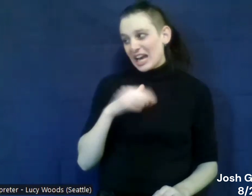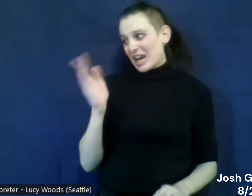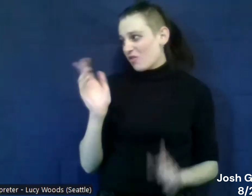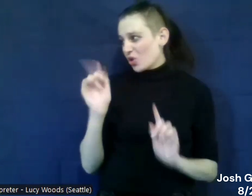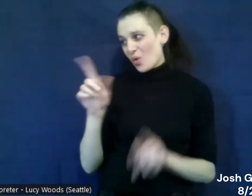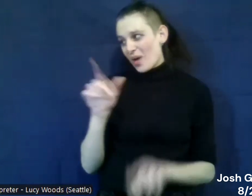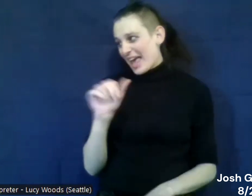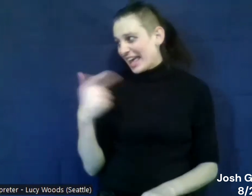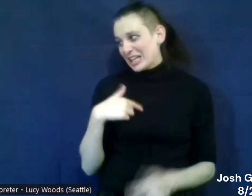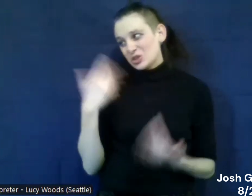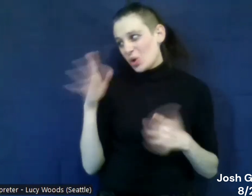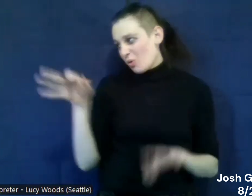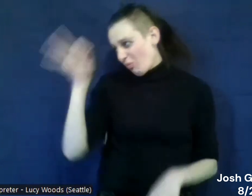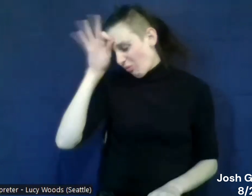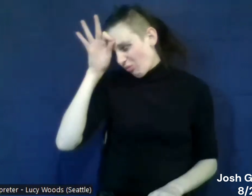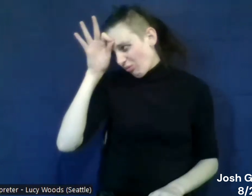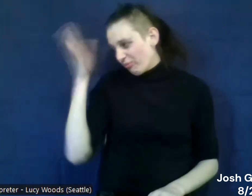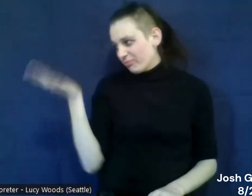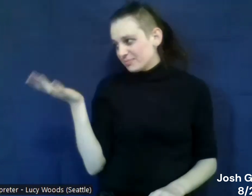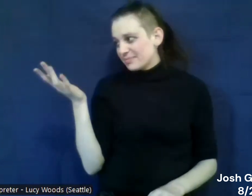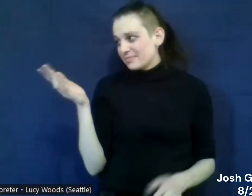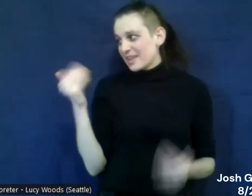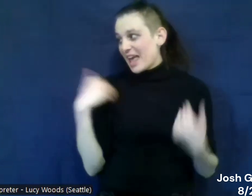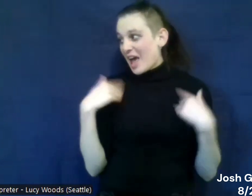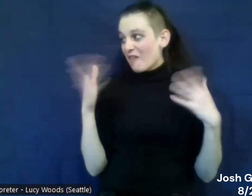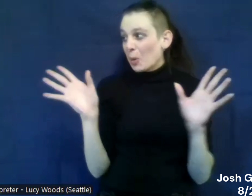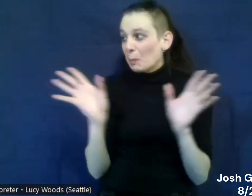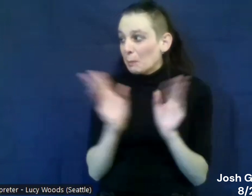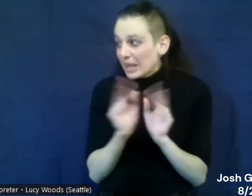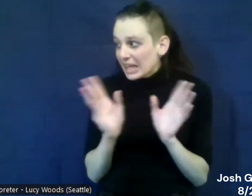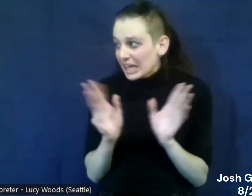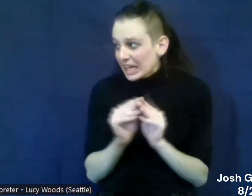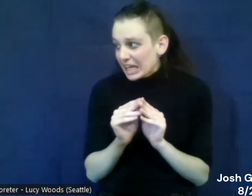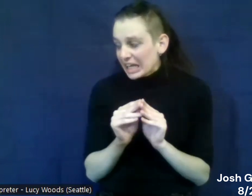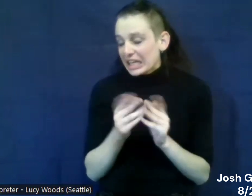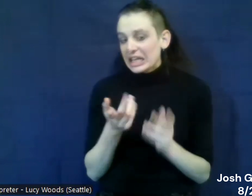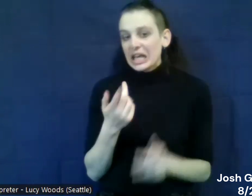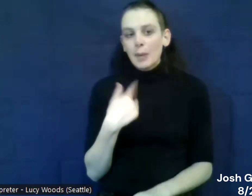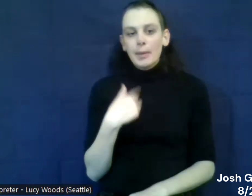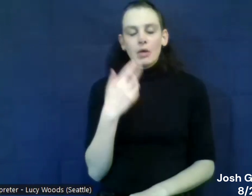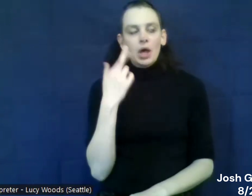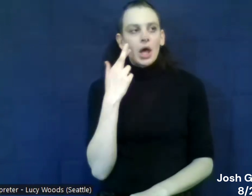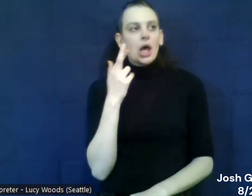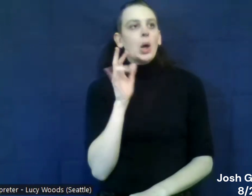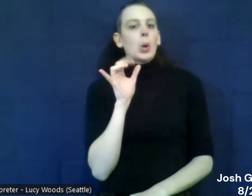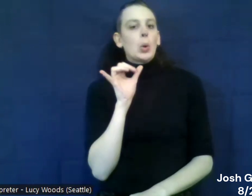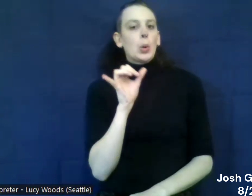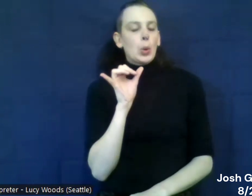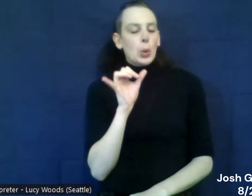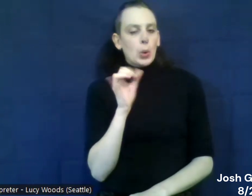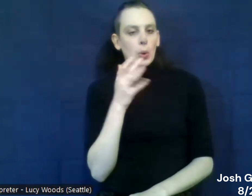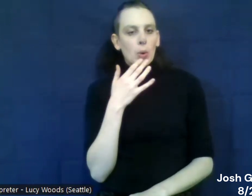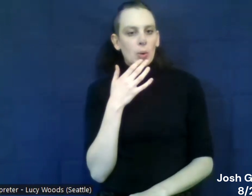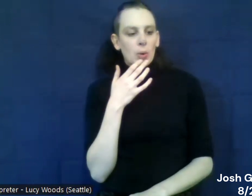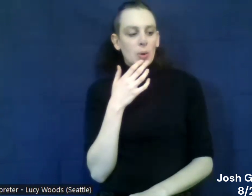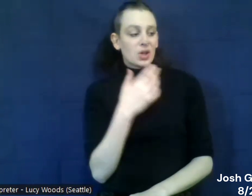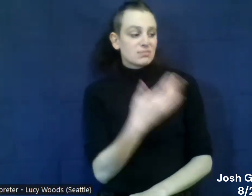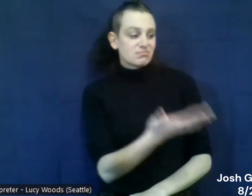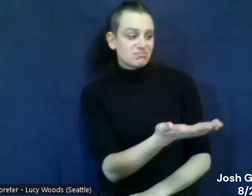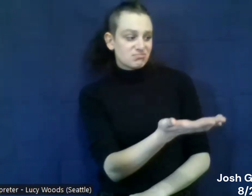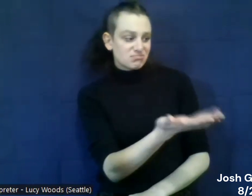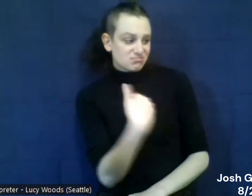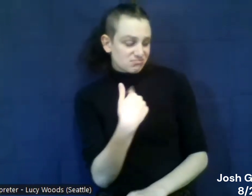it. There is this meeting, and something in my head clicked where I was like, do you want to go to this